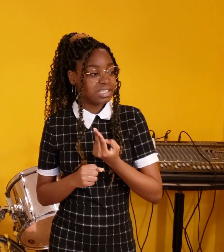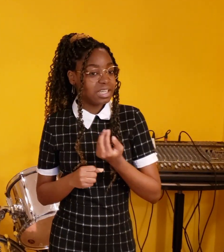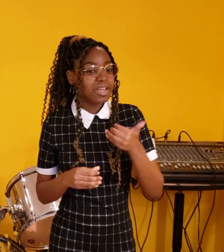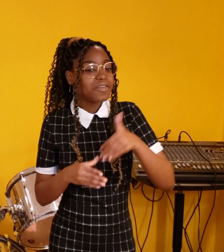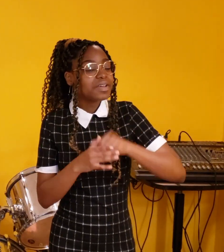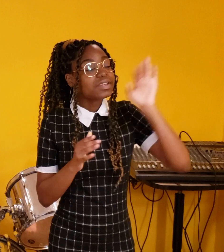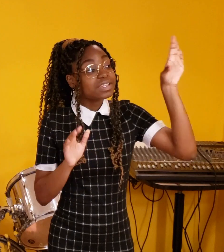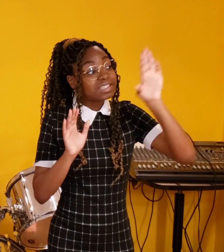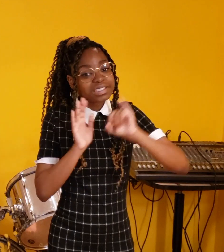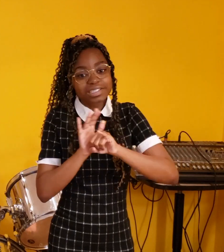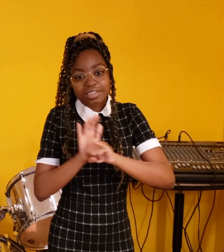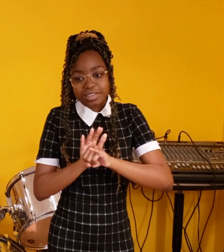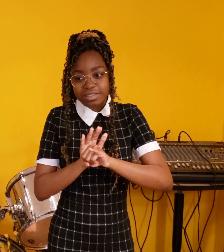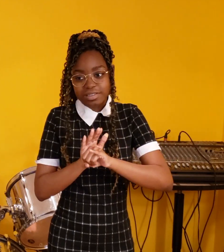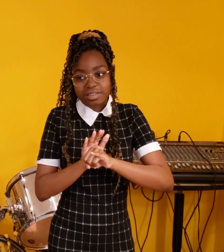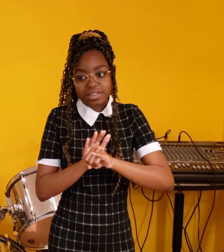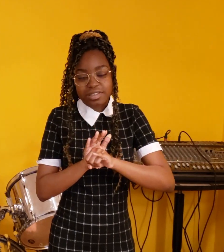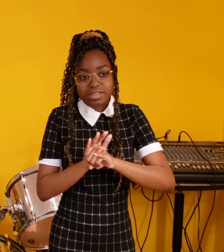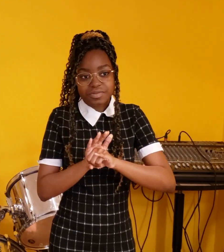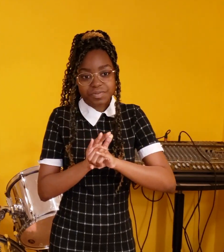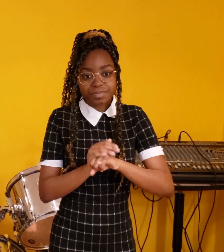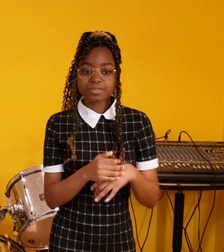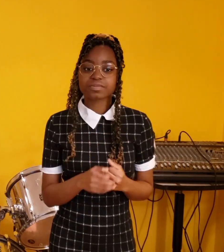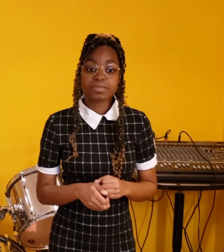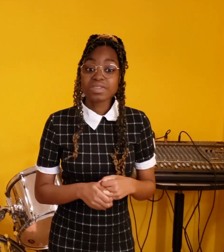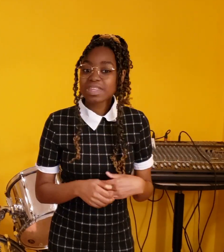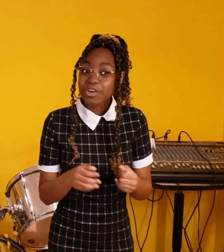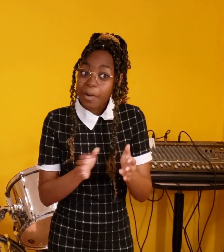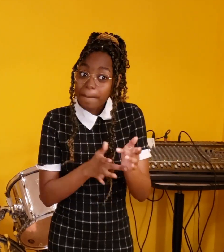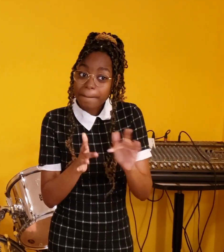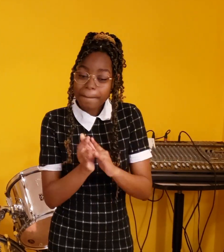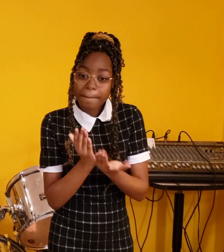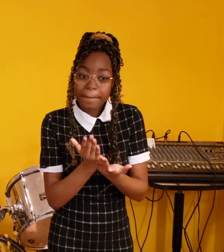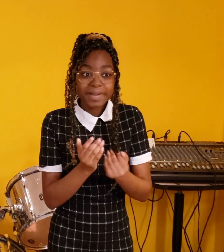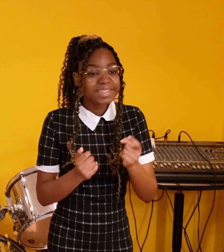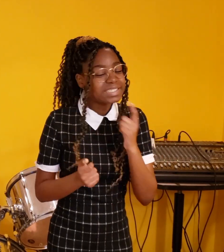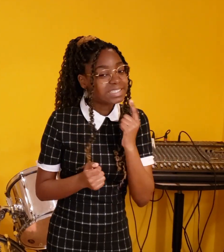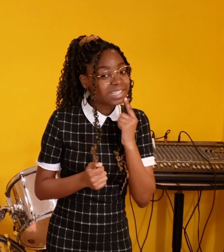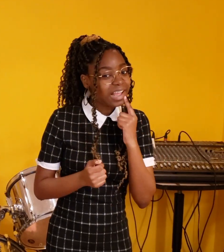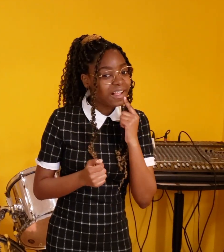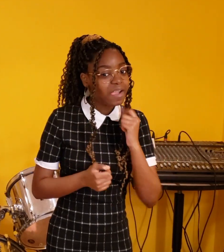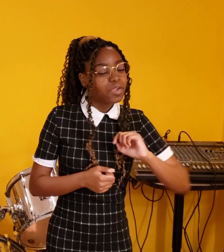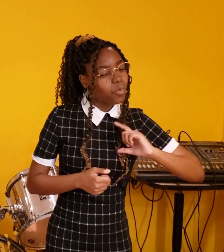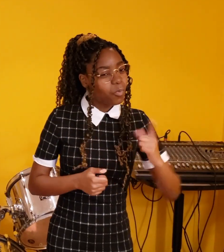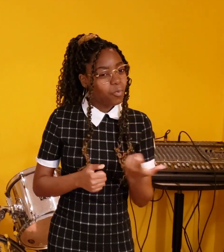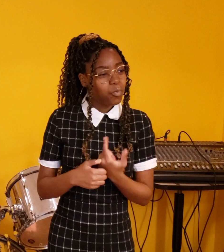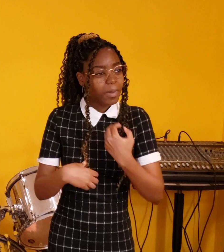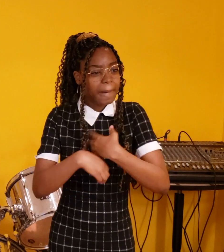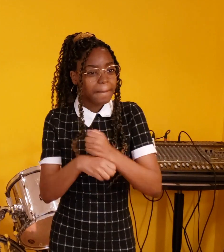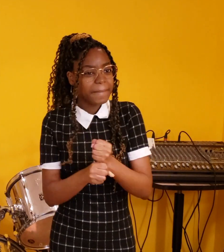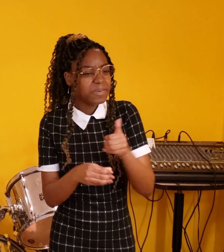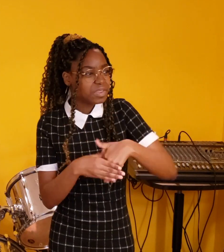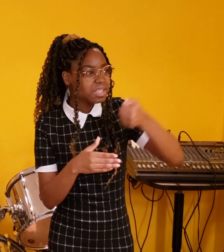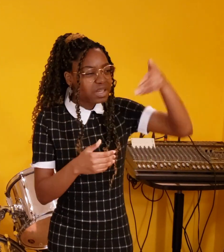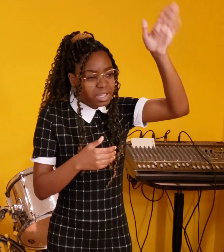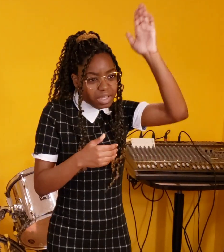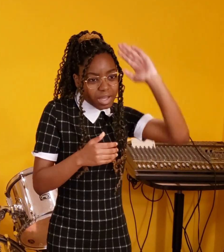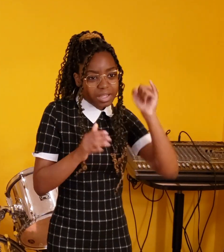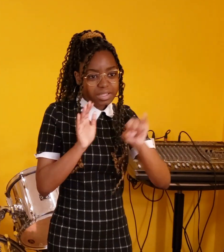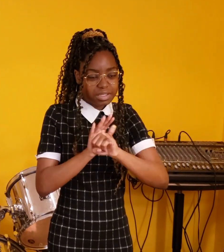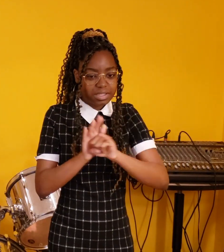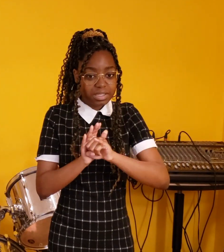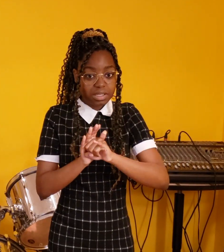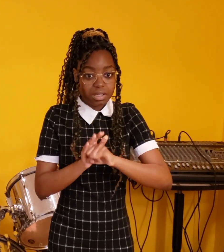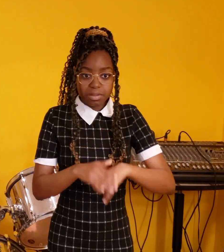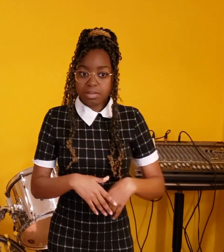He made us in his image. And by the way, when the Bible says that we are created in God's image, you know what?